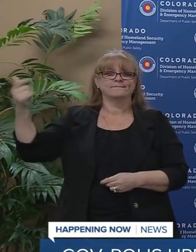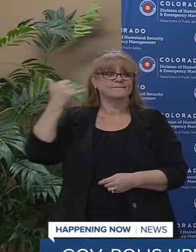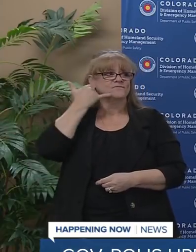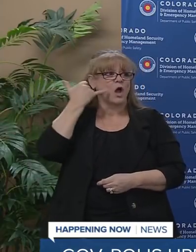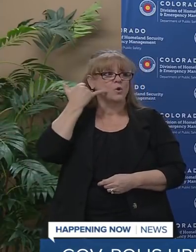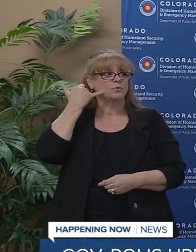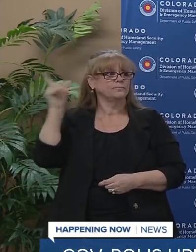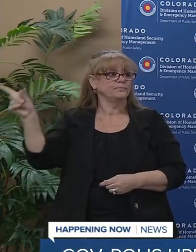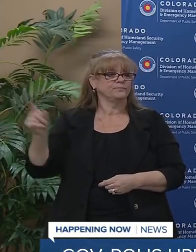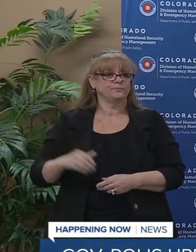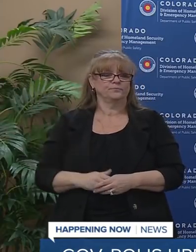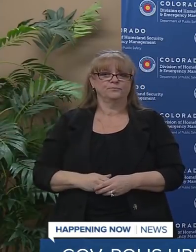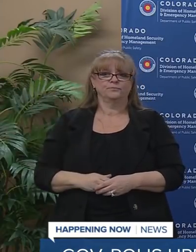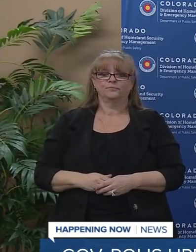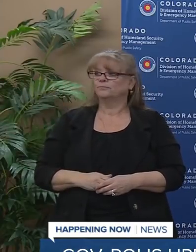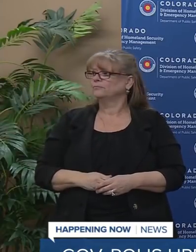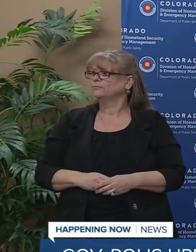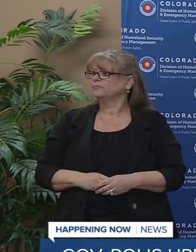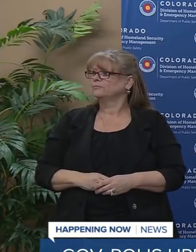Go ahead.